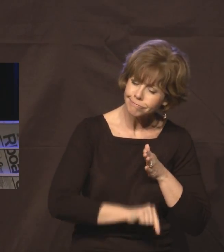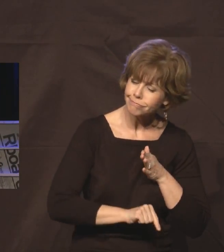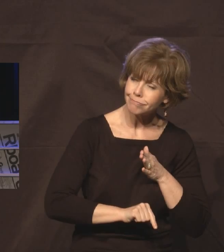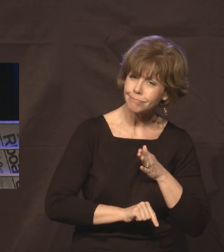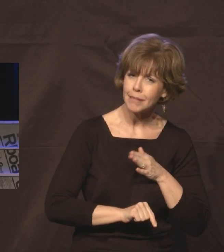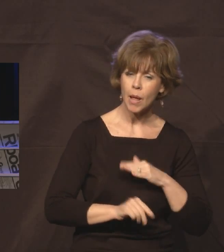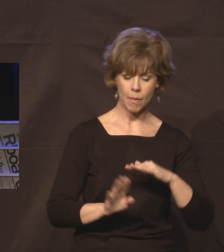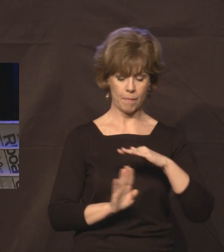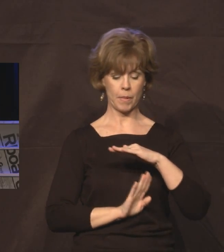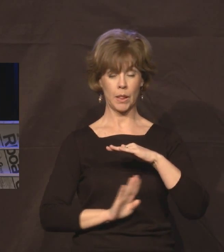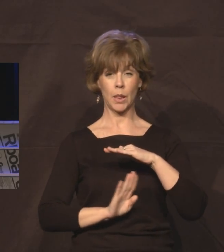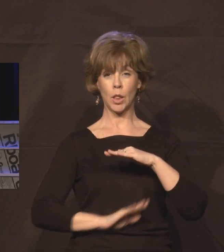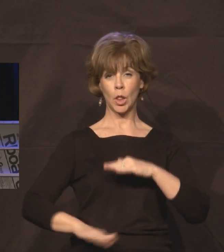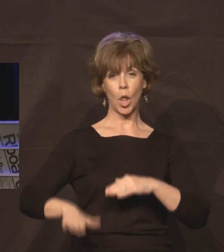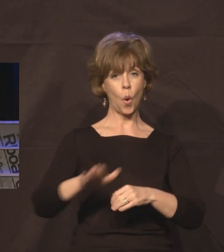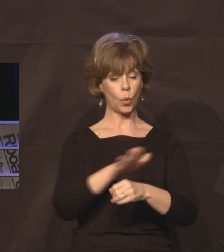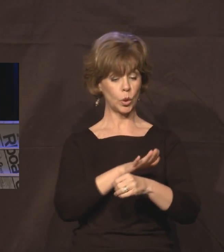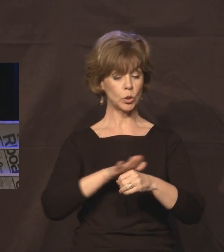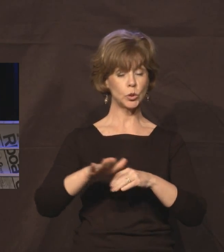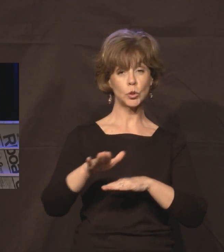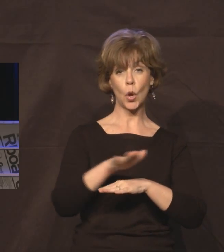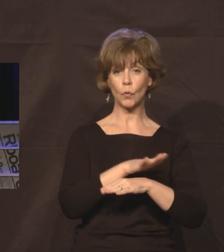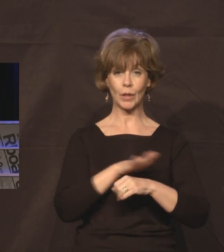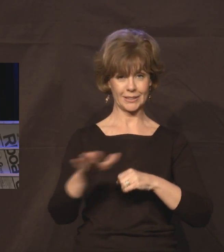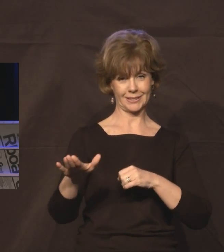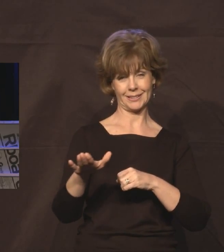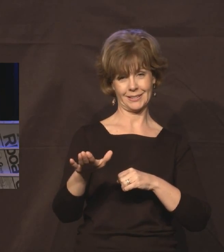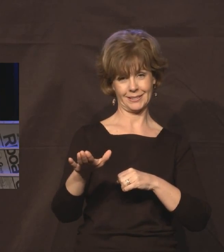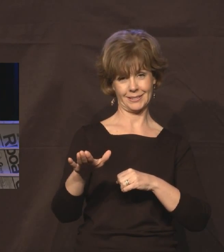surface. It's beyond a touch-up job.